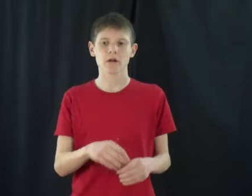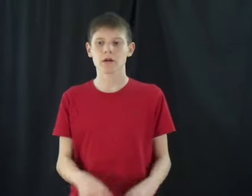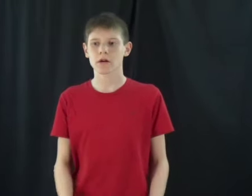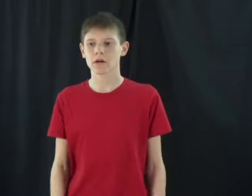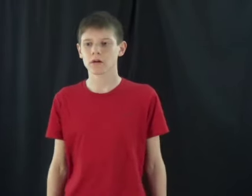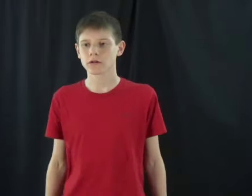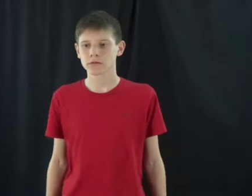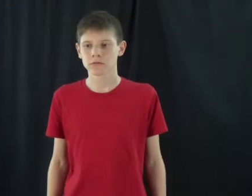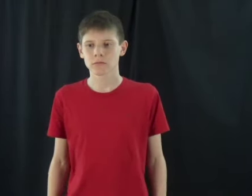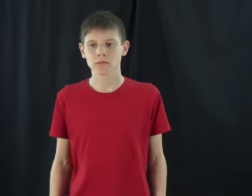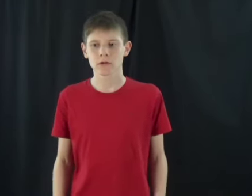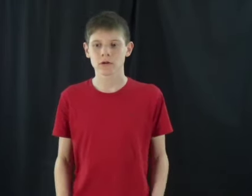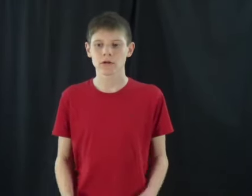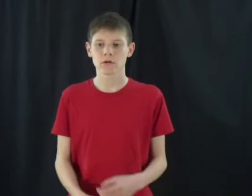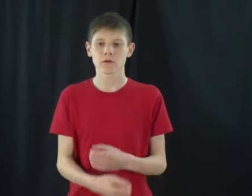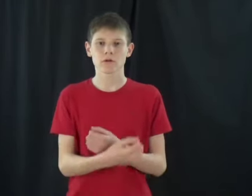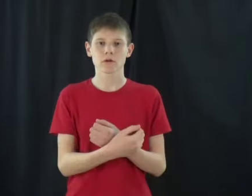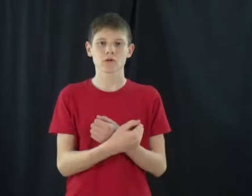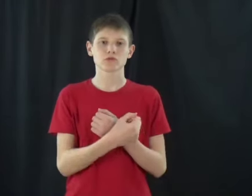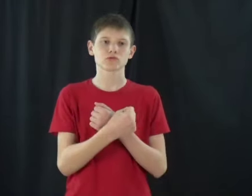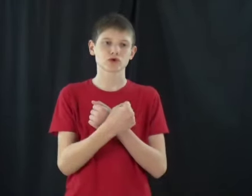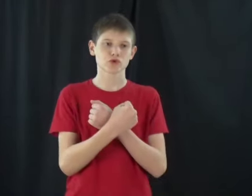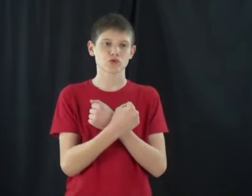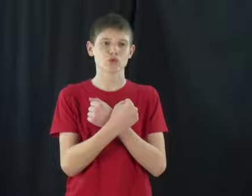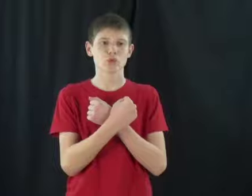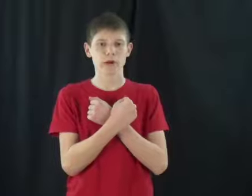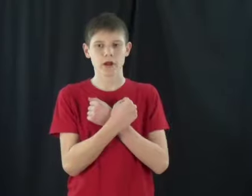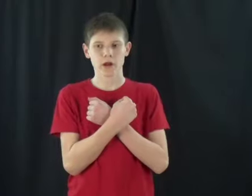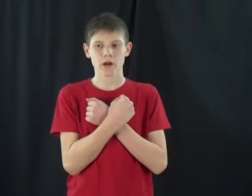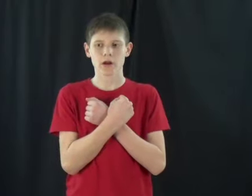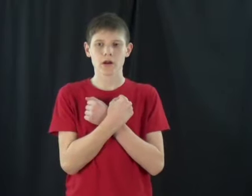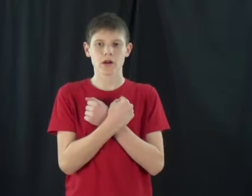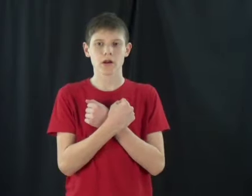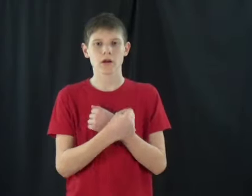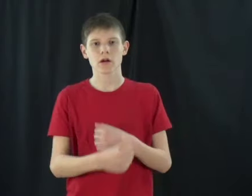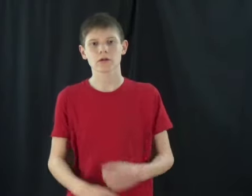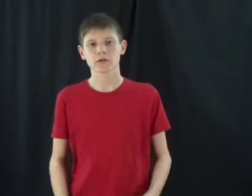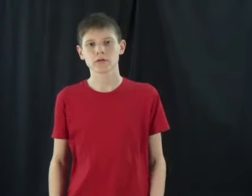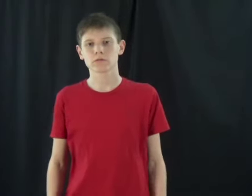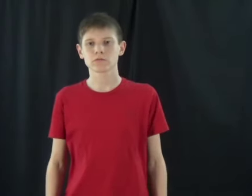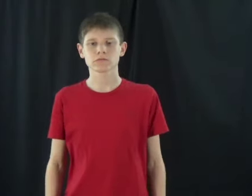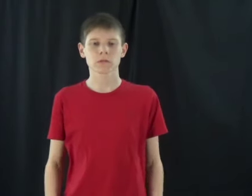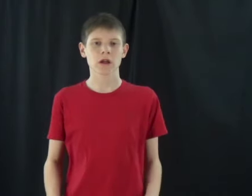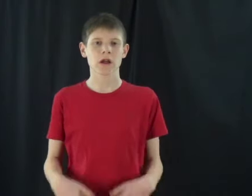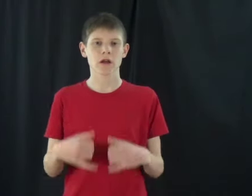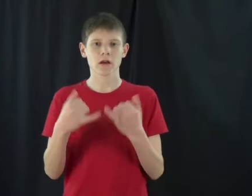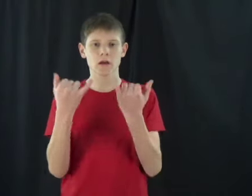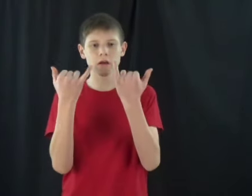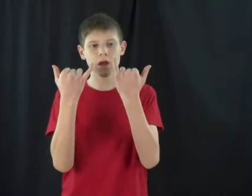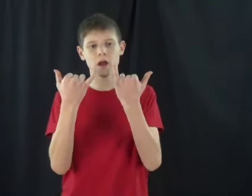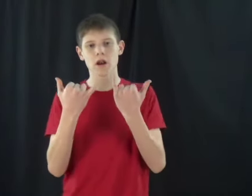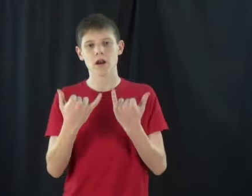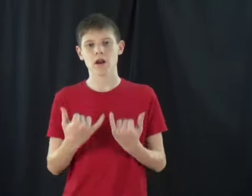Hold you in And now